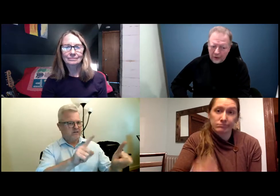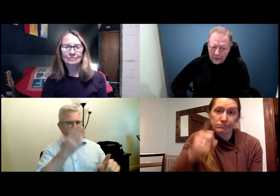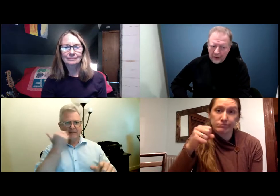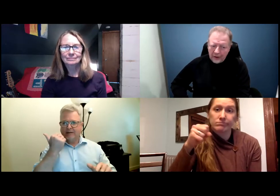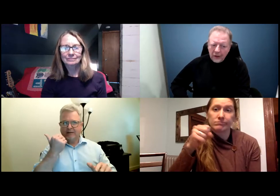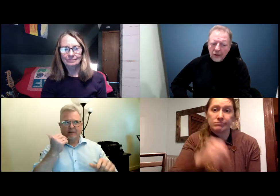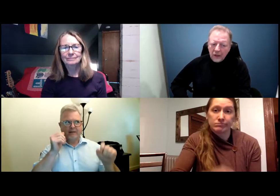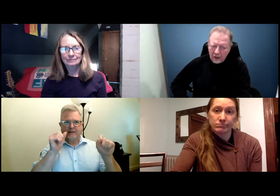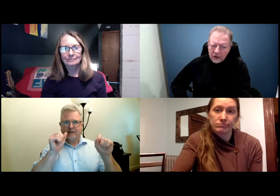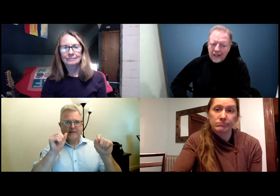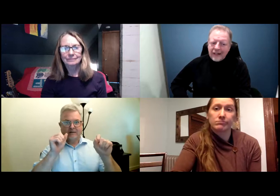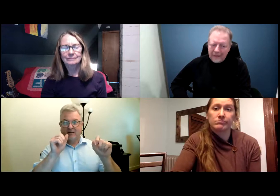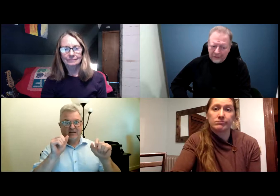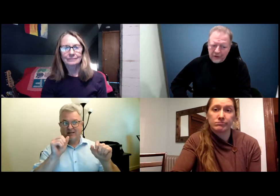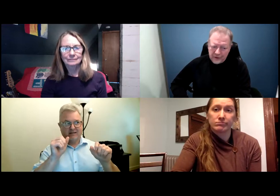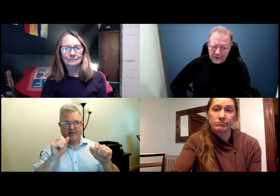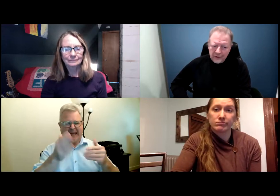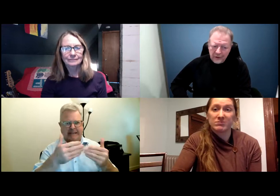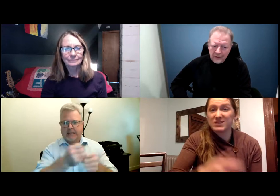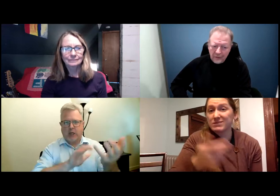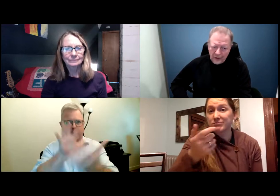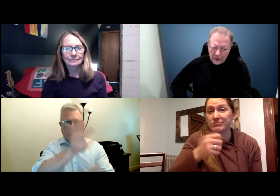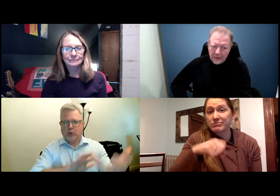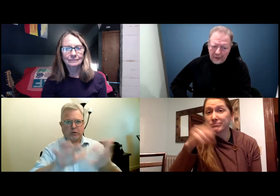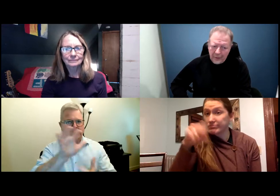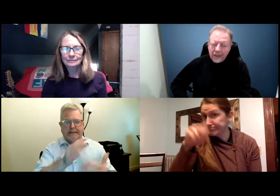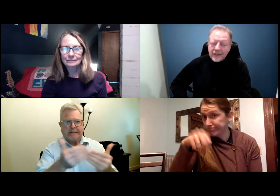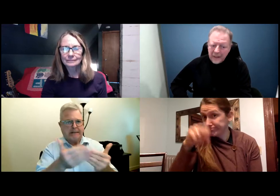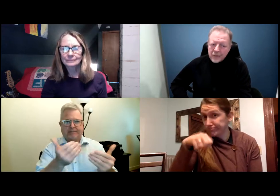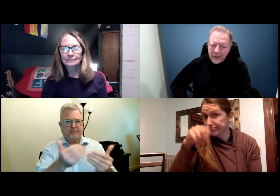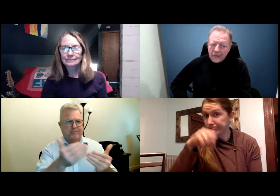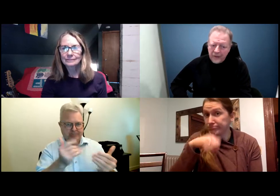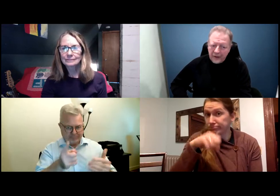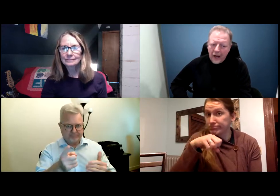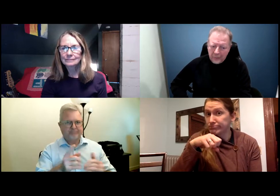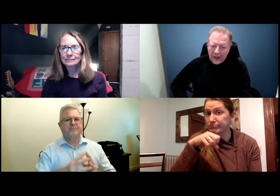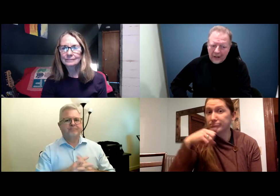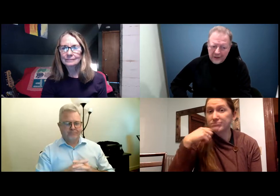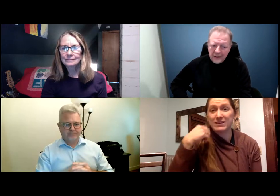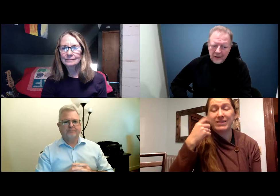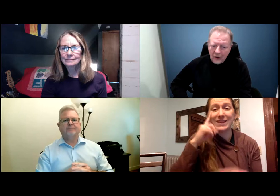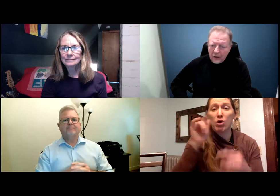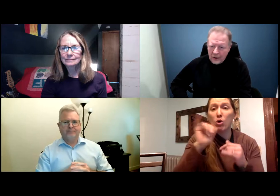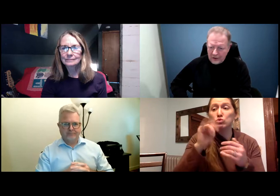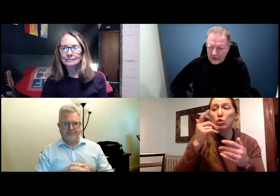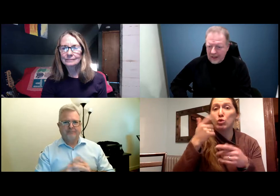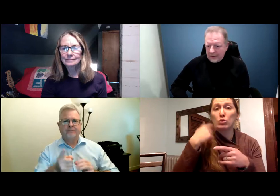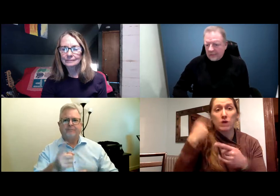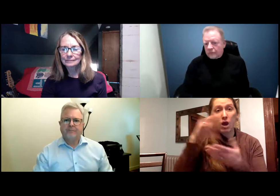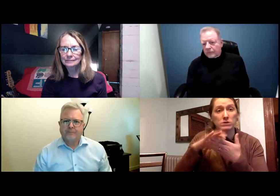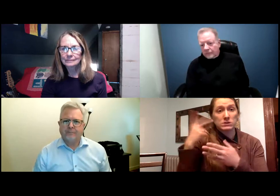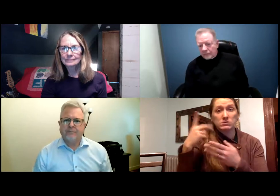the community to understand the difference of what you're speaking about, because it does become very complex and hard to